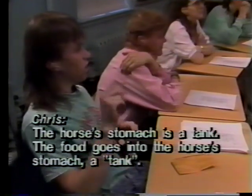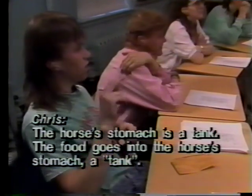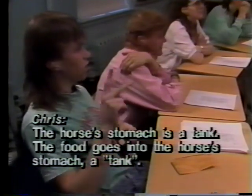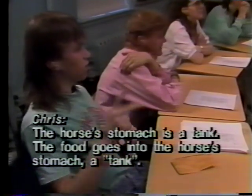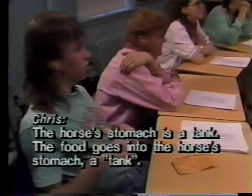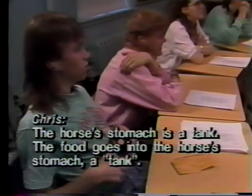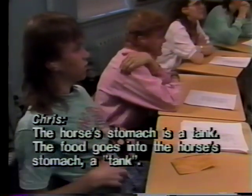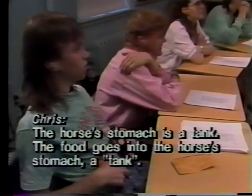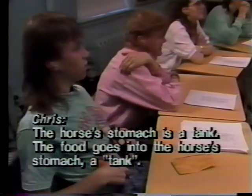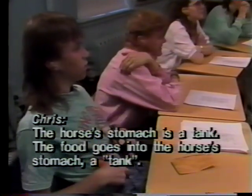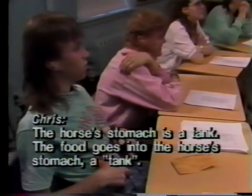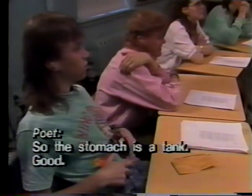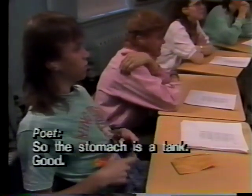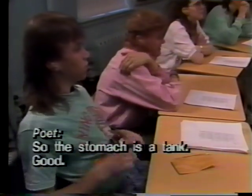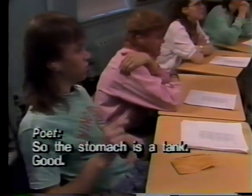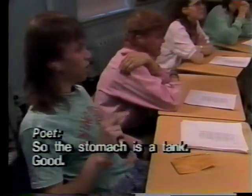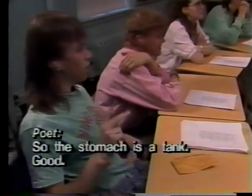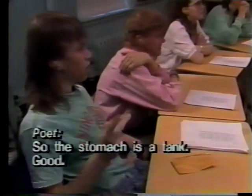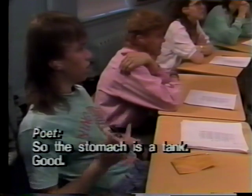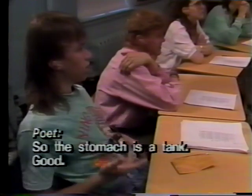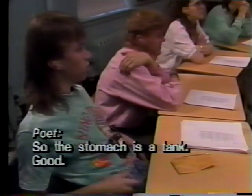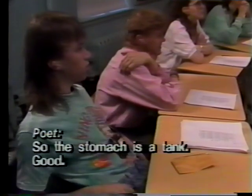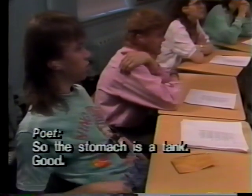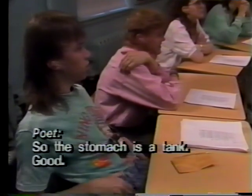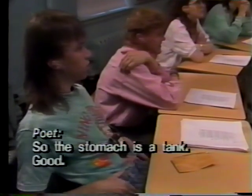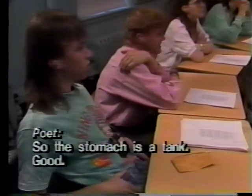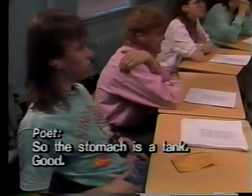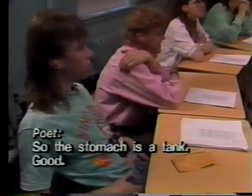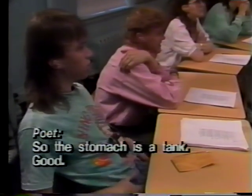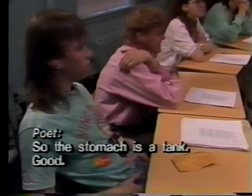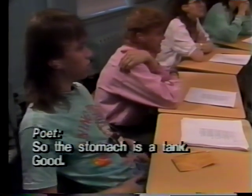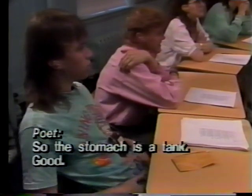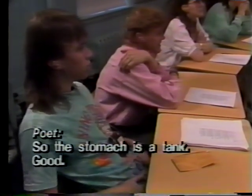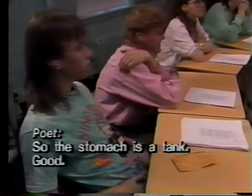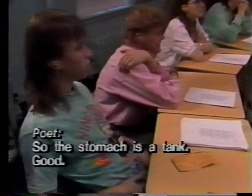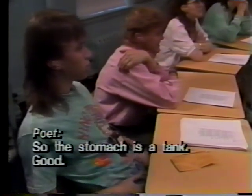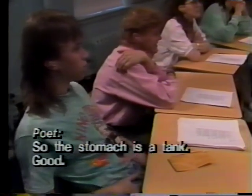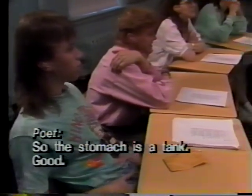Curl the stomach, a tank. Good.